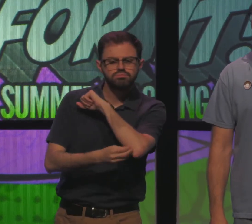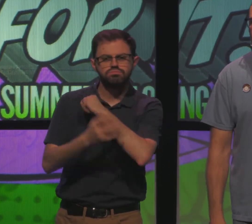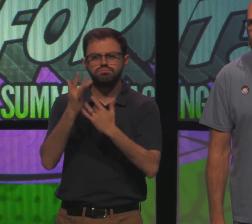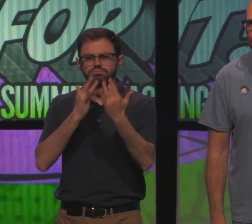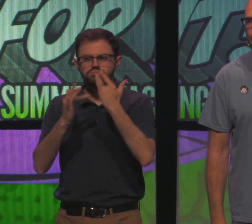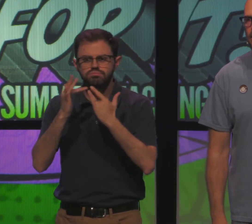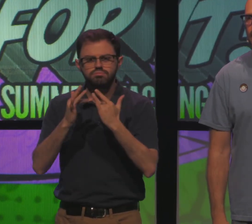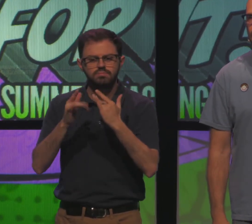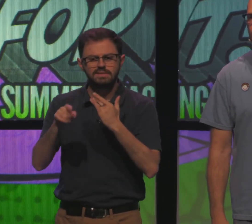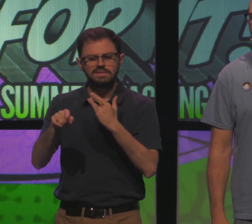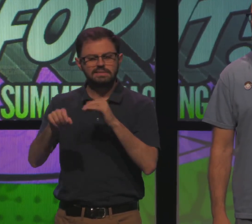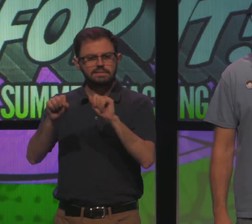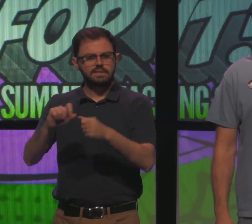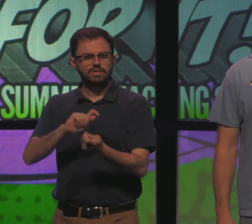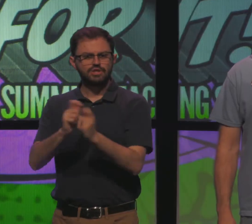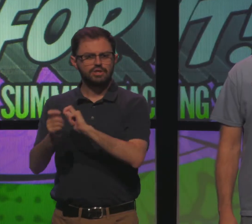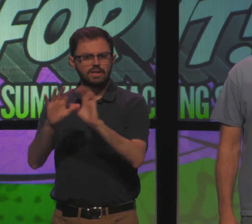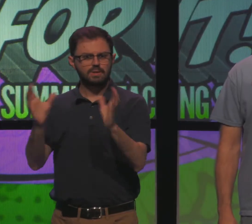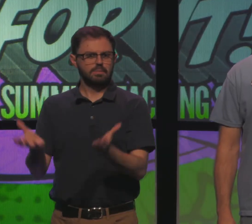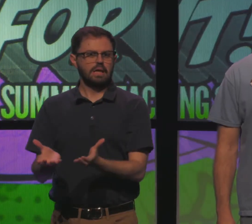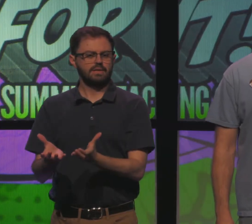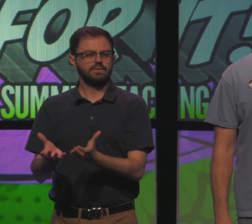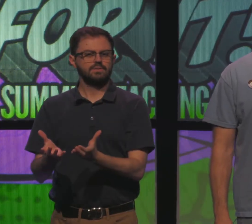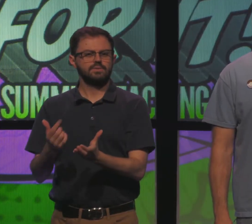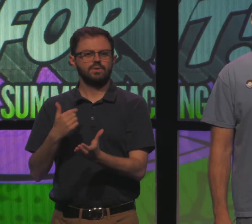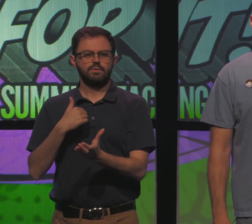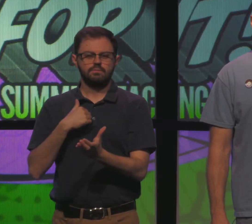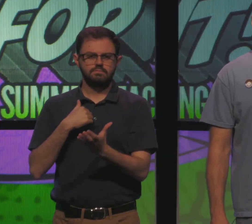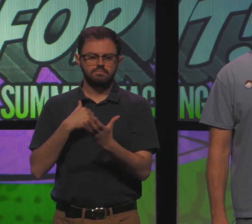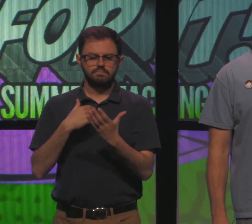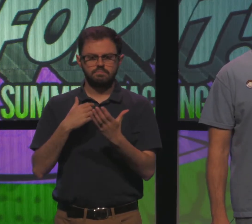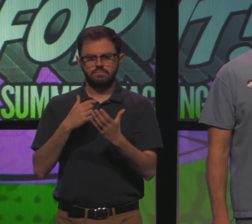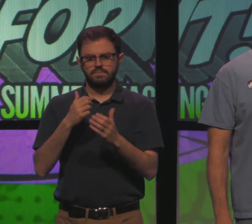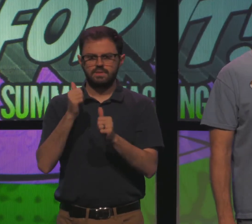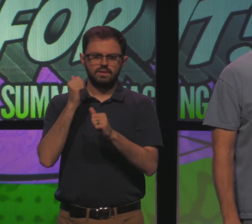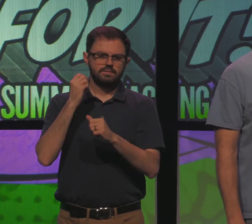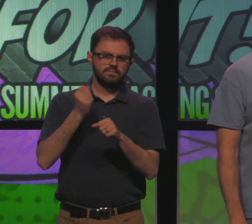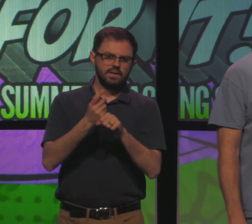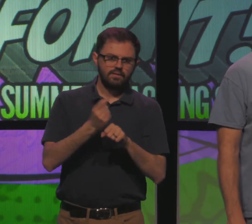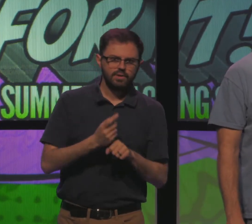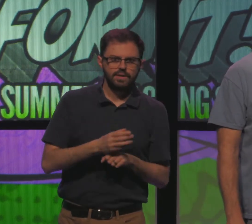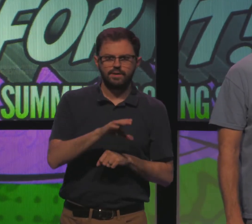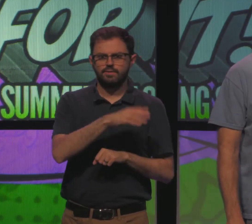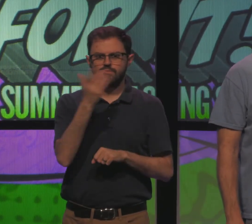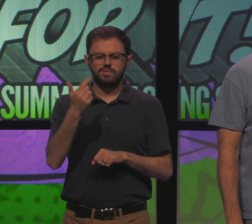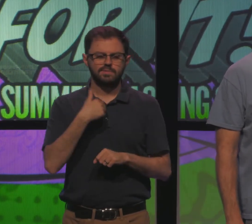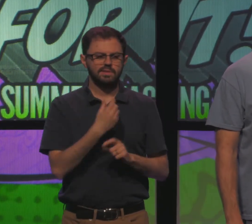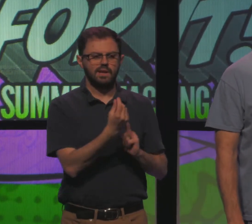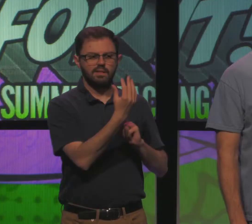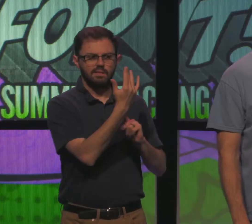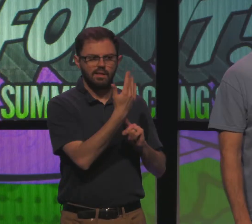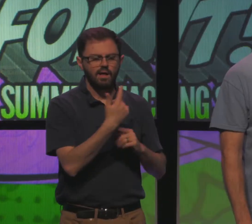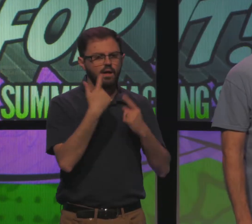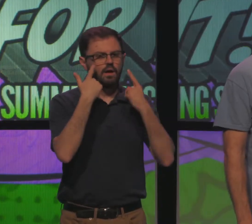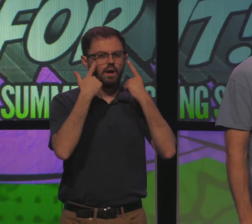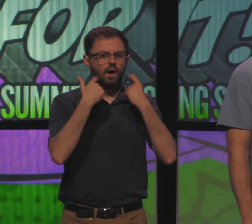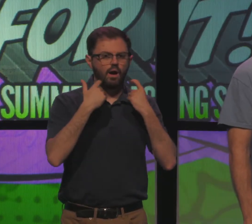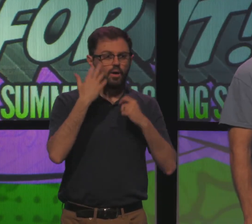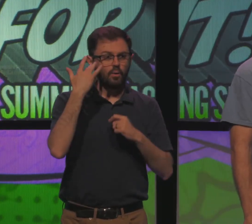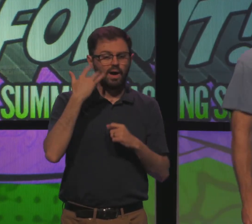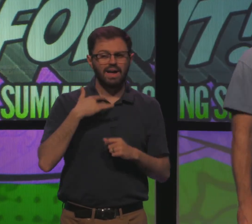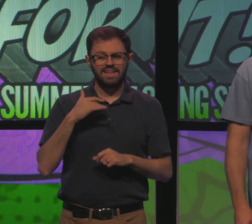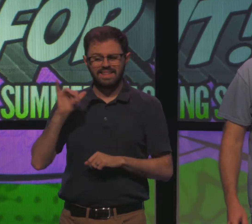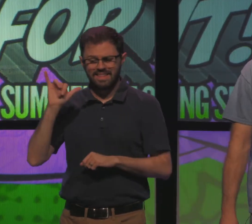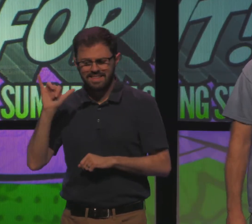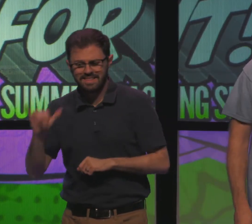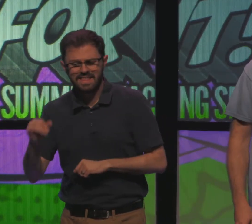the planet. And so I light a candle and I cry every Christmas because I believe that deeply.